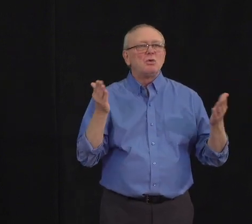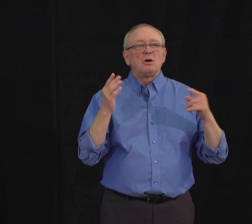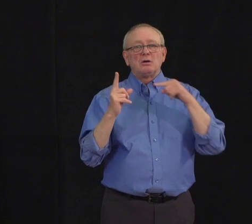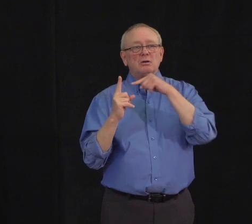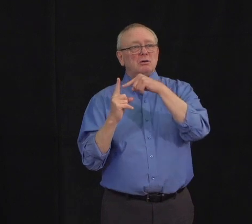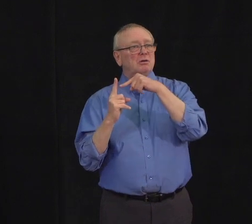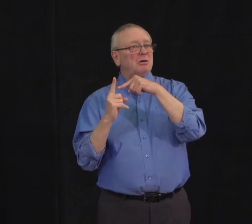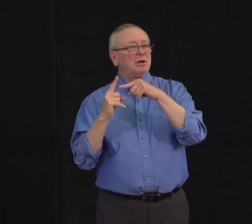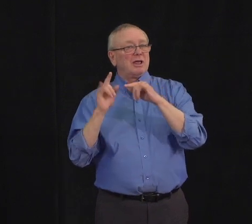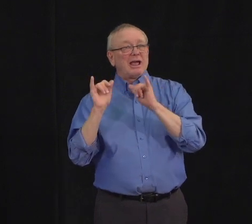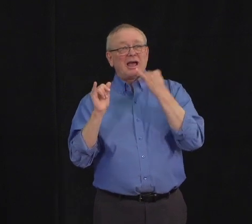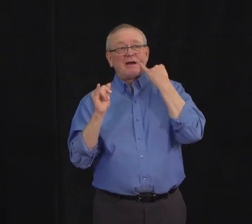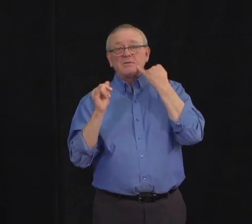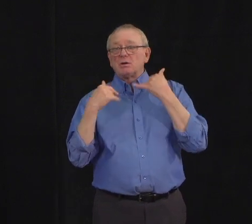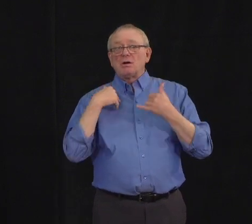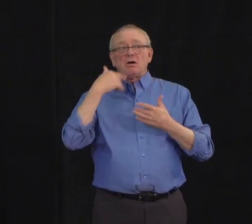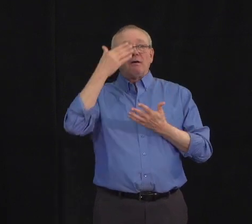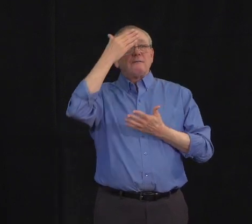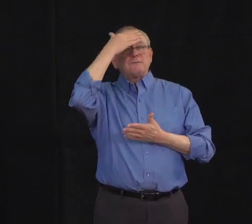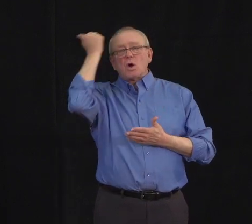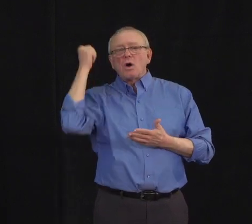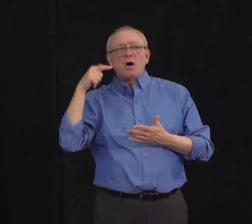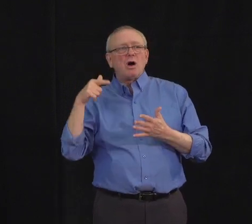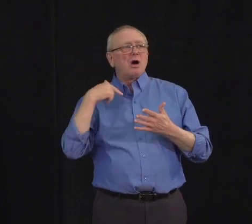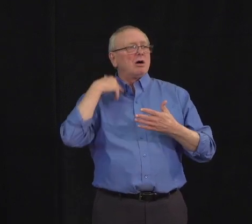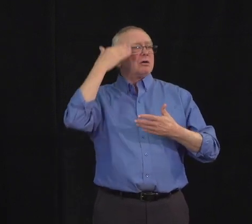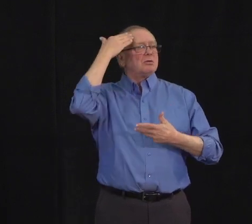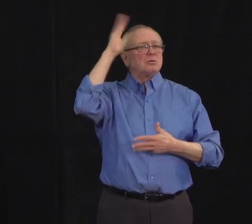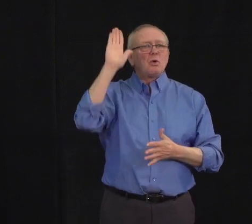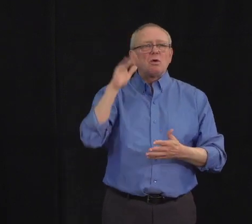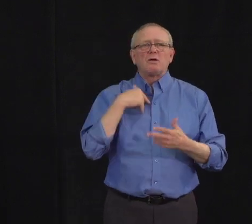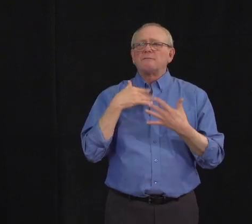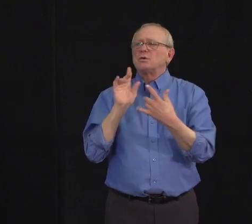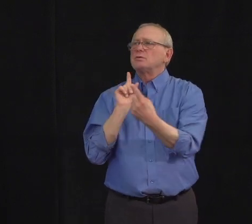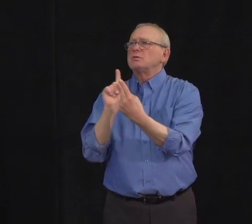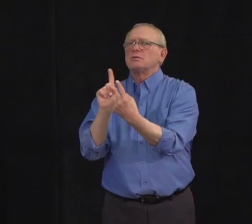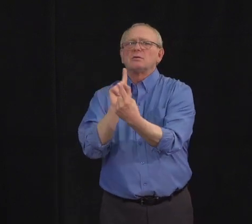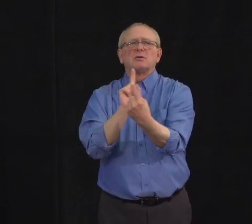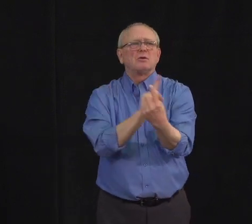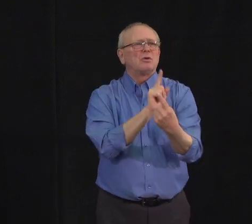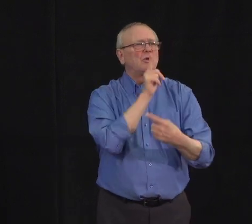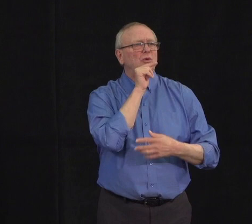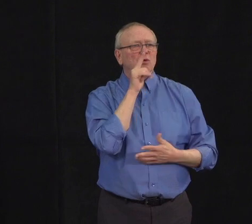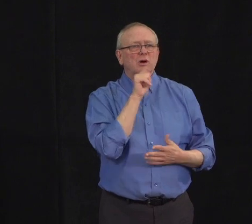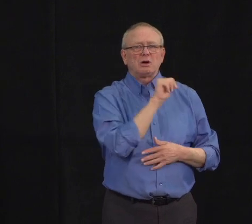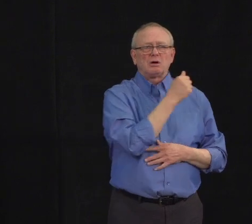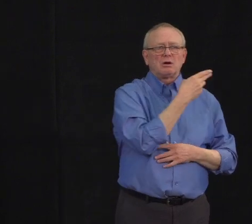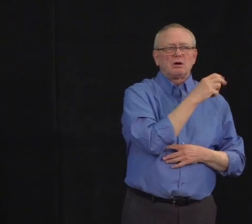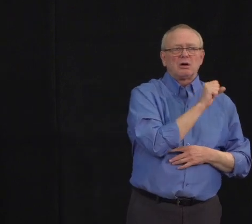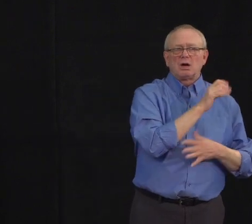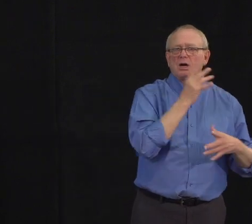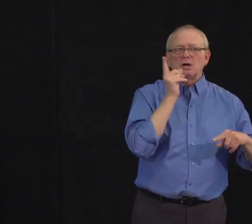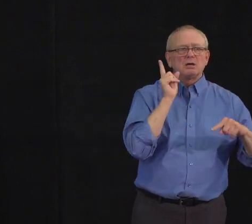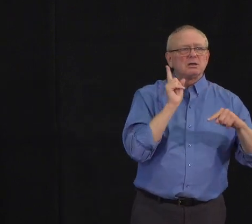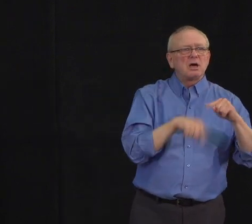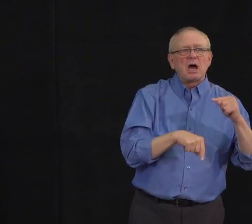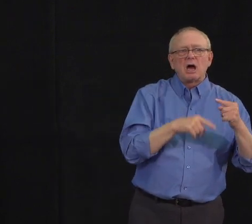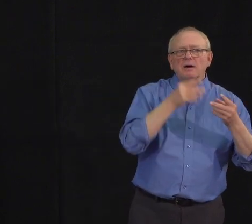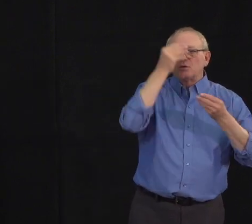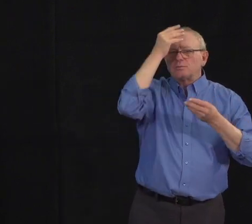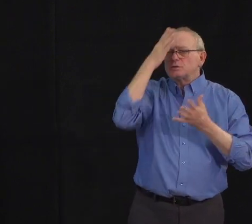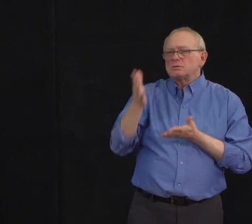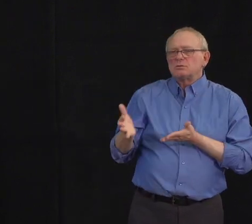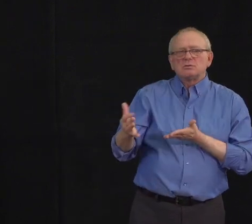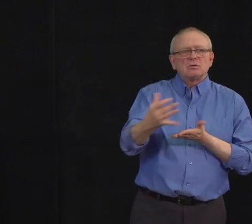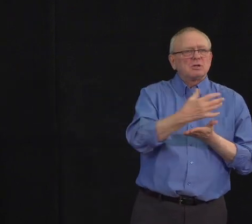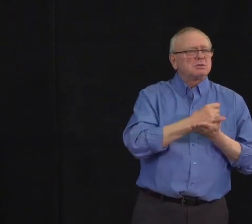cannot recall them, or if they may have come into contact with persons who are unknown to them. Now they will, and they can